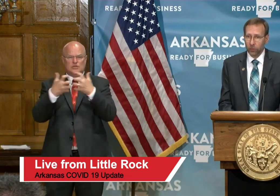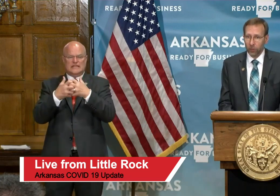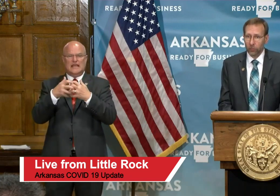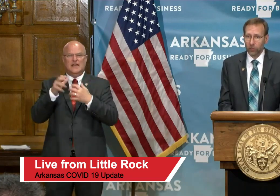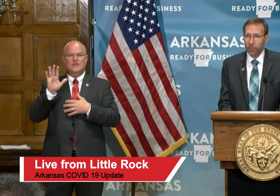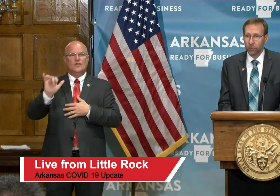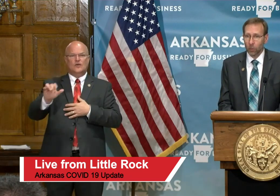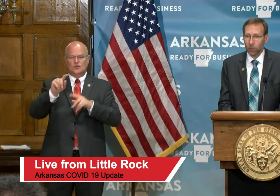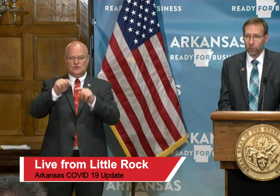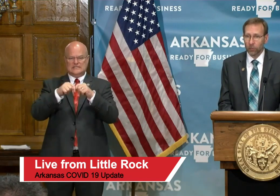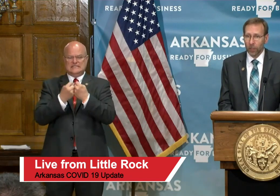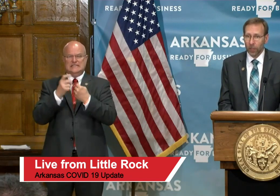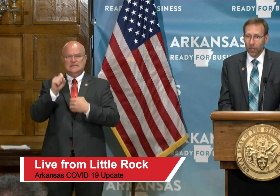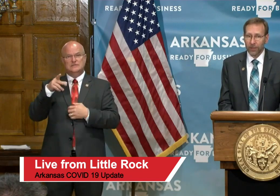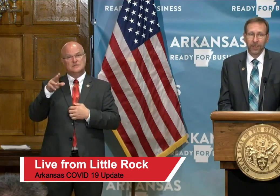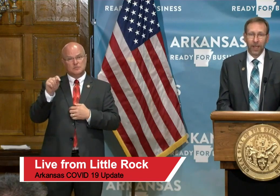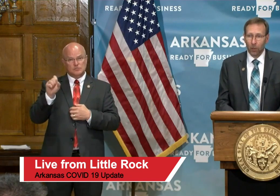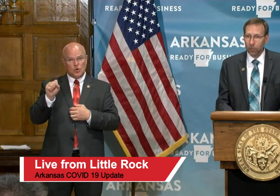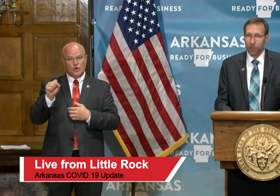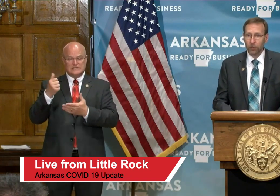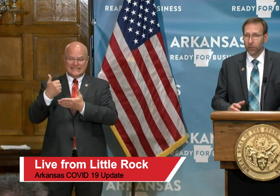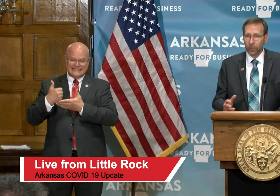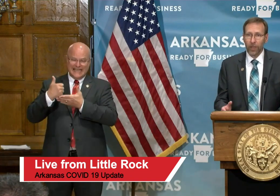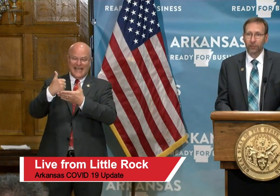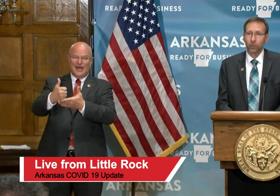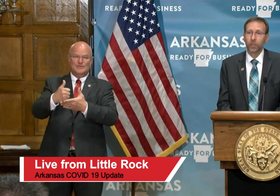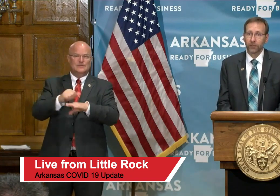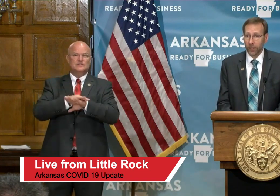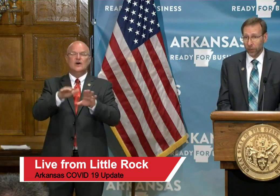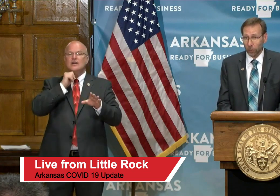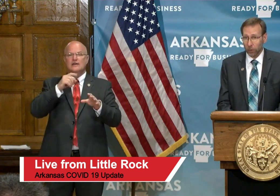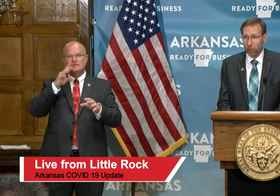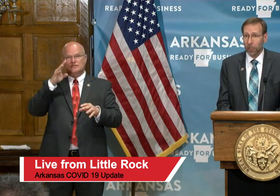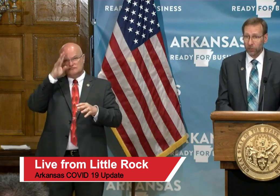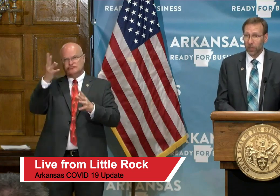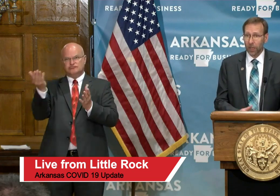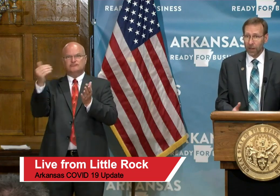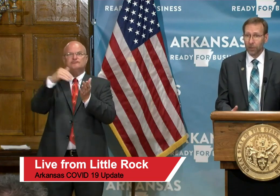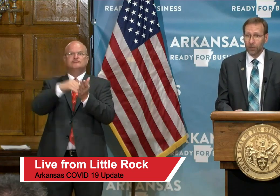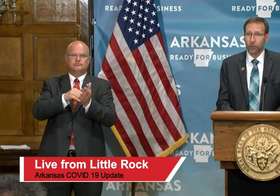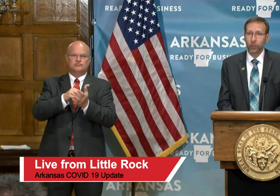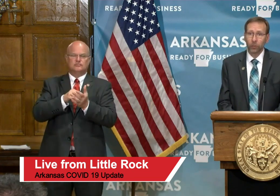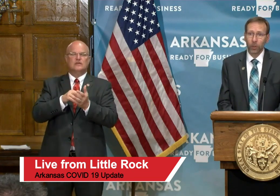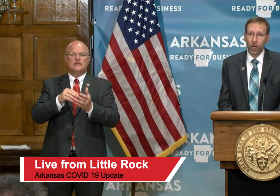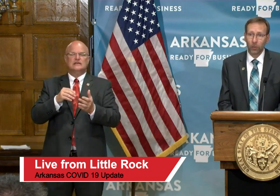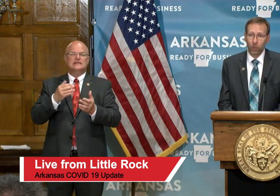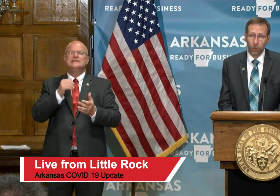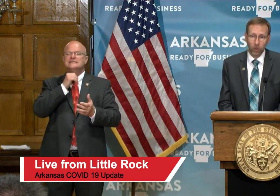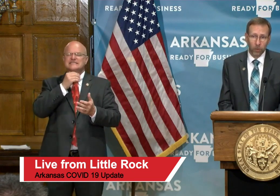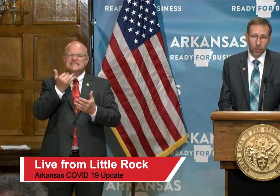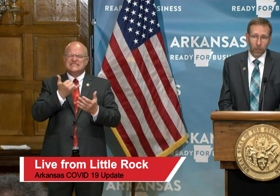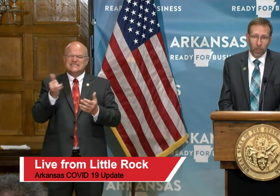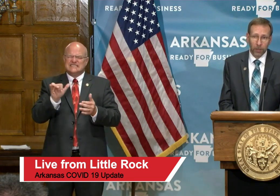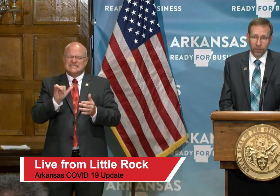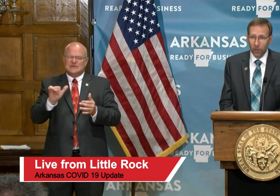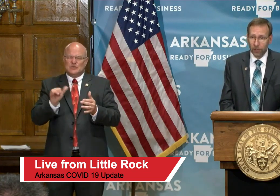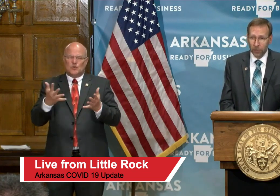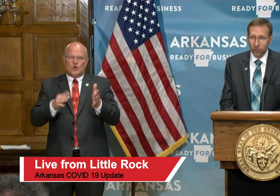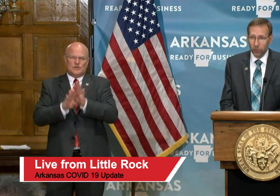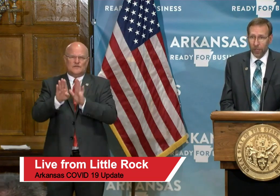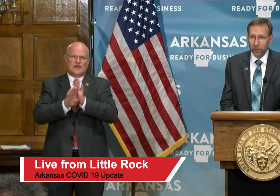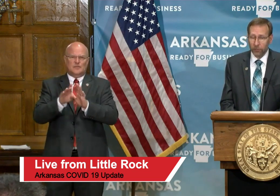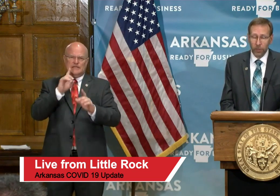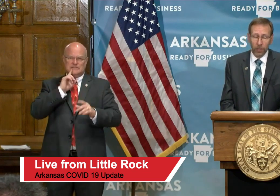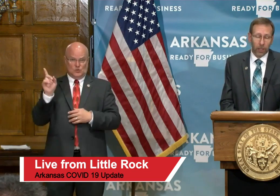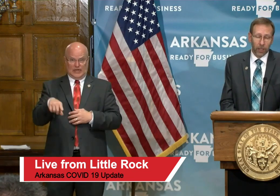together those team sports to help them so they don't have to reinvent the wheel, something complementary to what we're